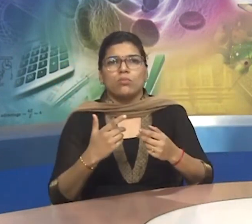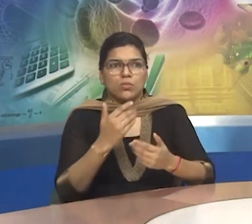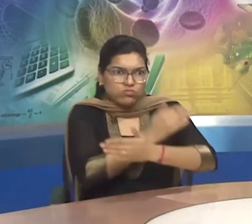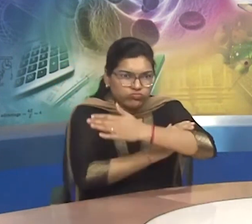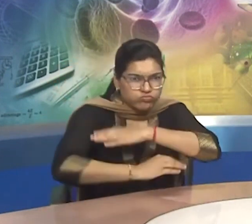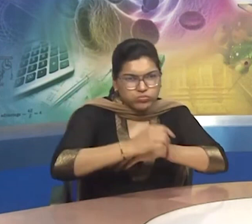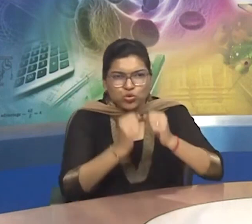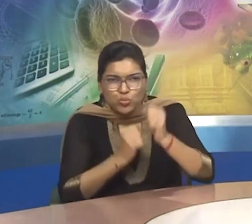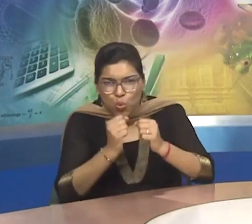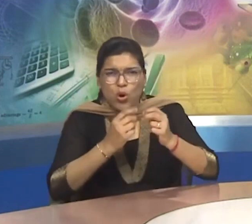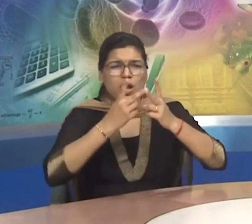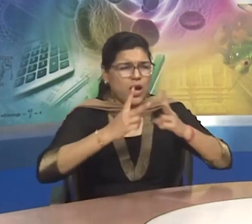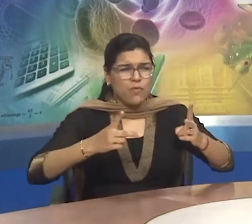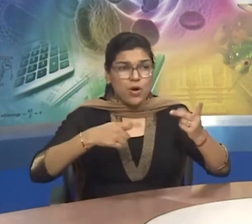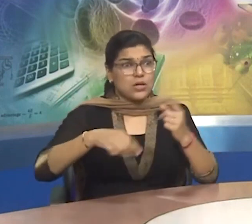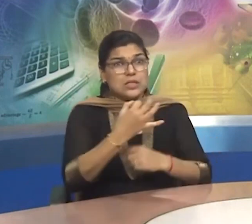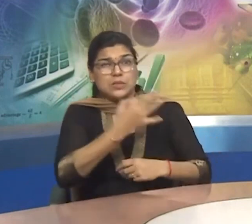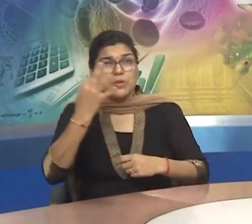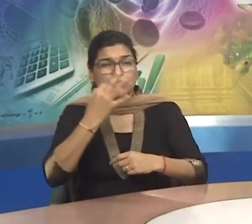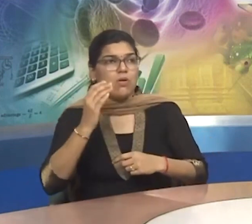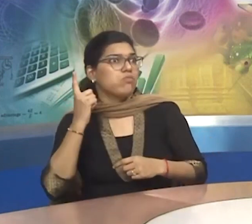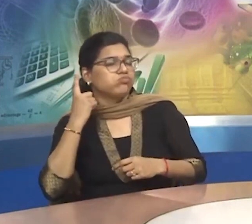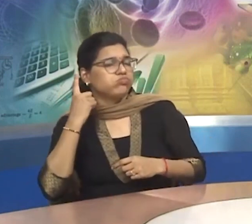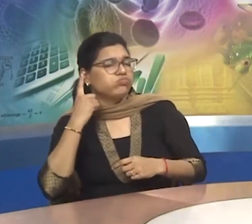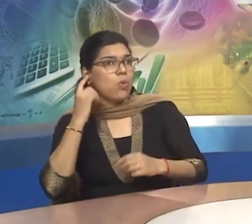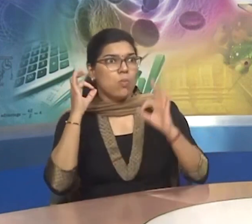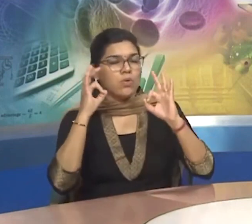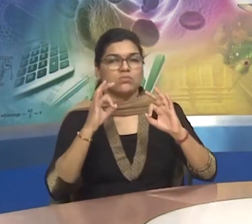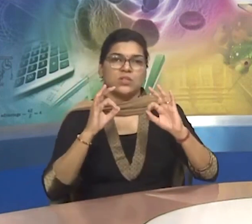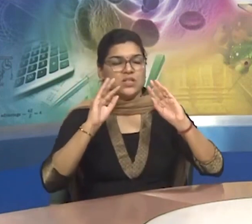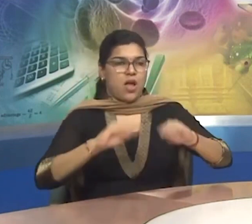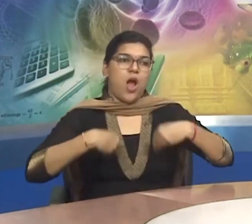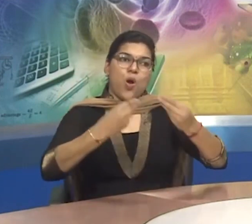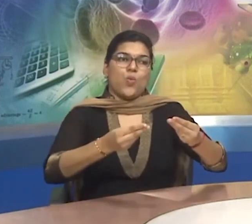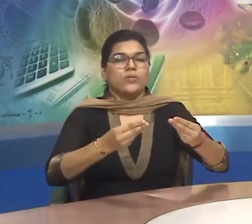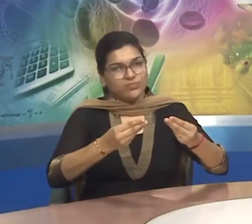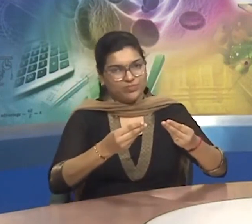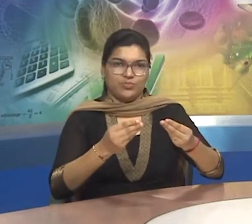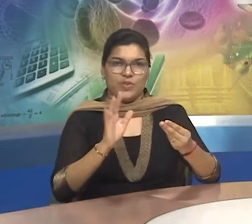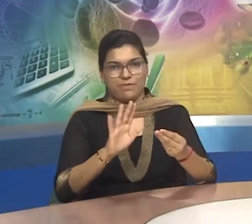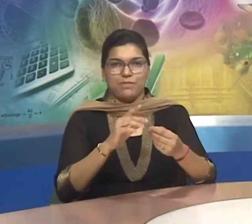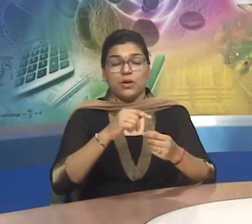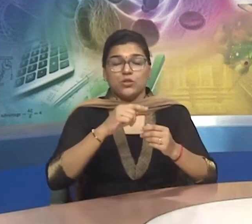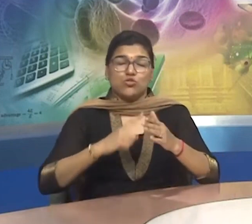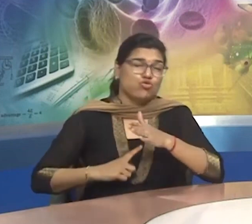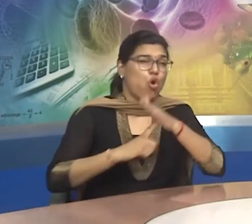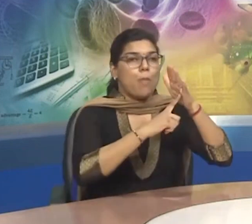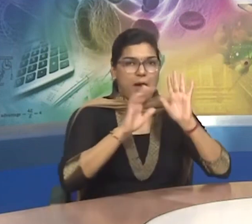work. If a person is doing very good in some special area, then